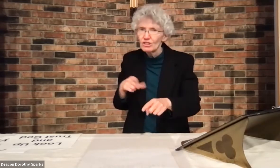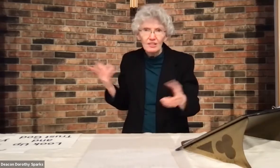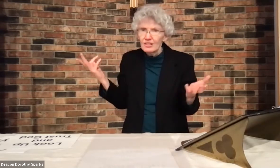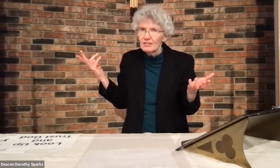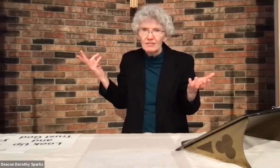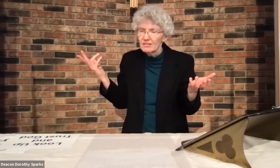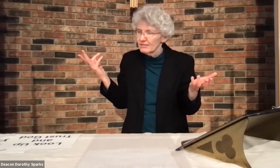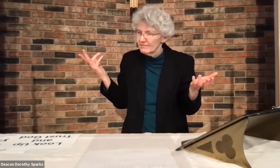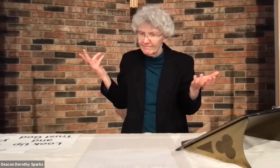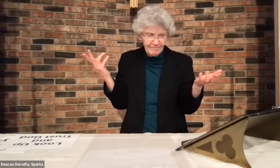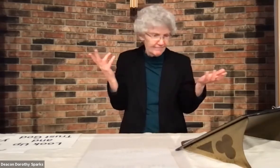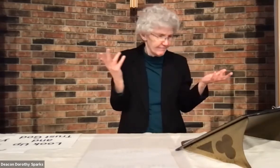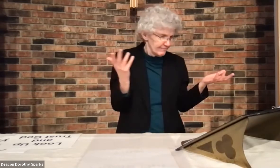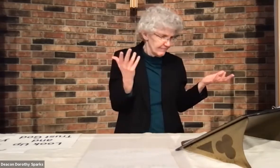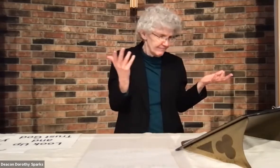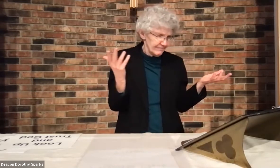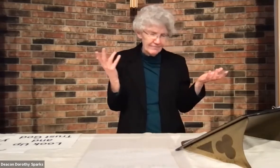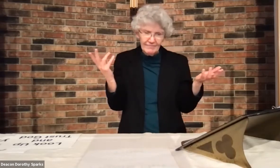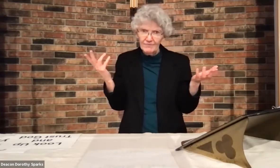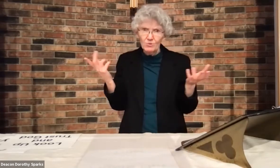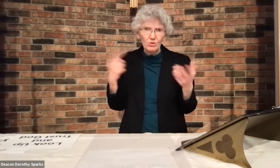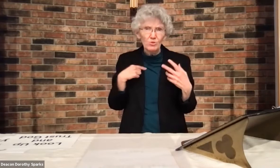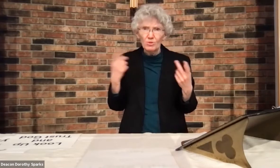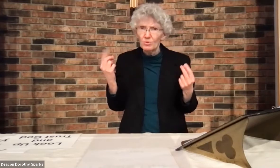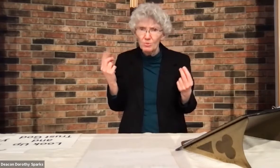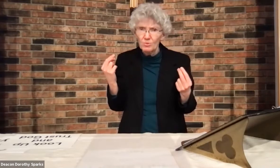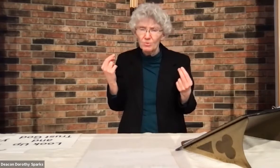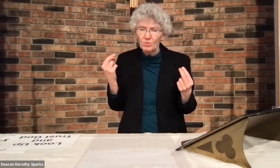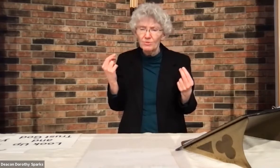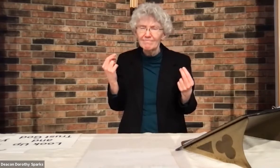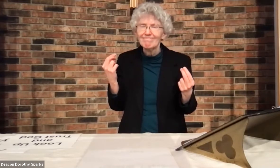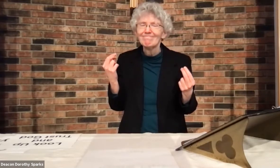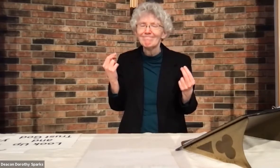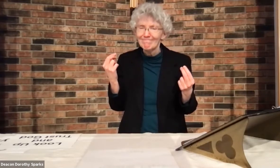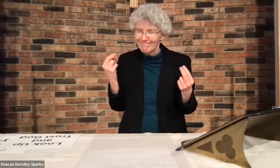happened. And I didn't know where to go for those answers.